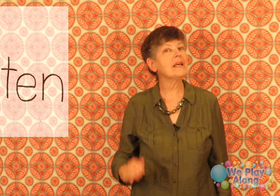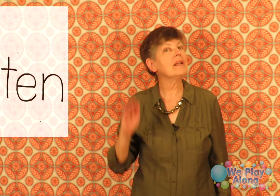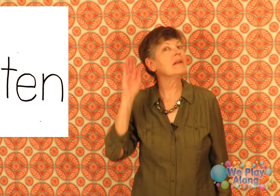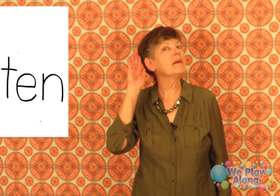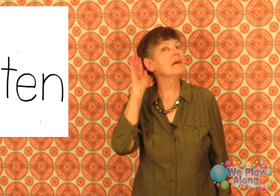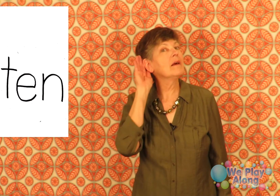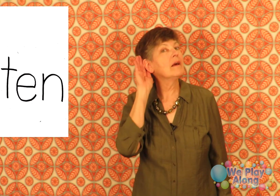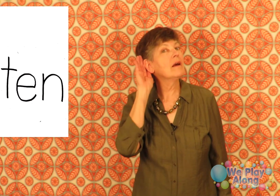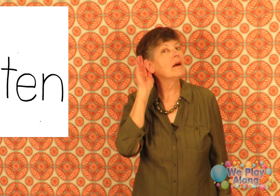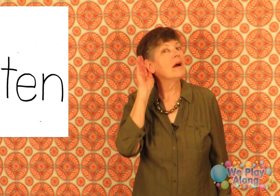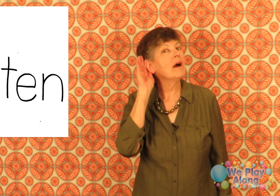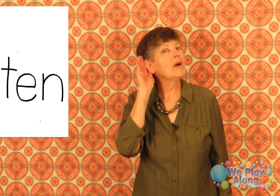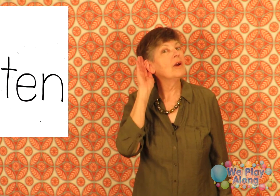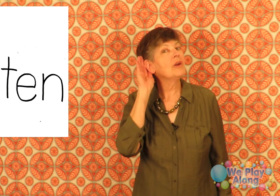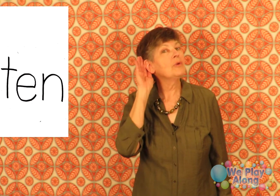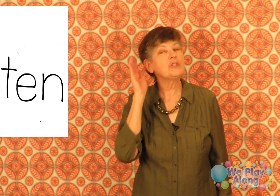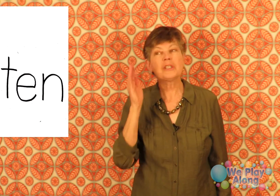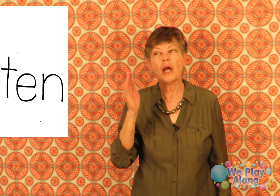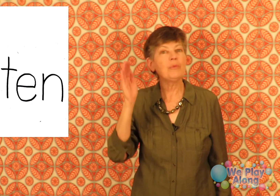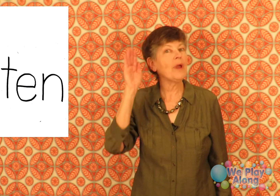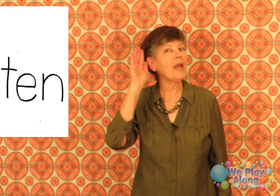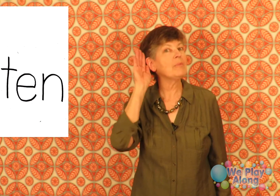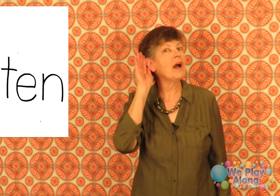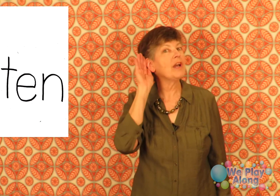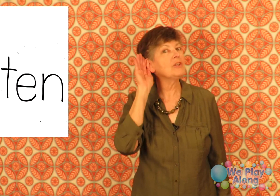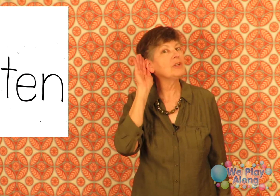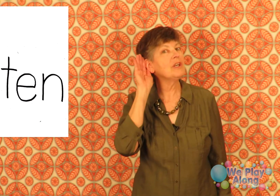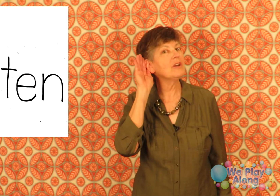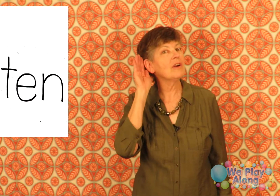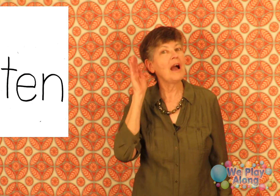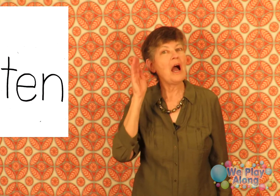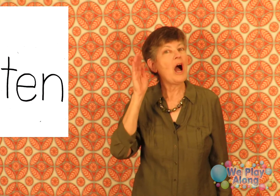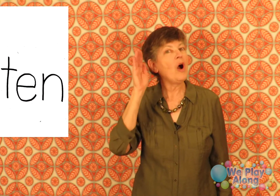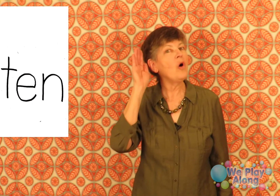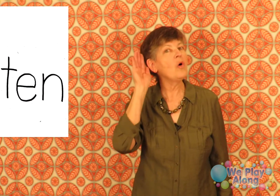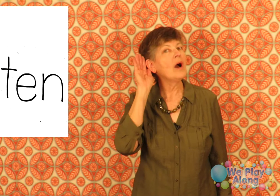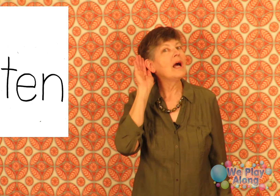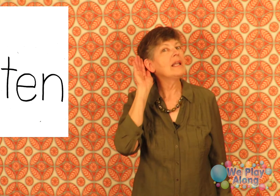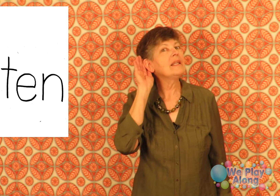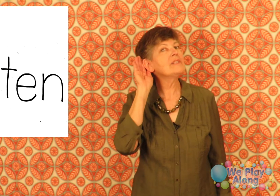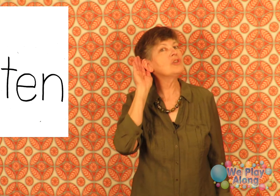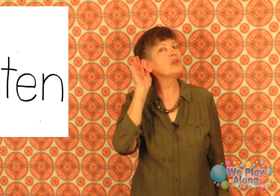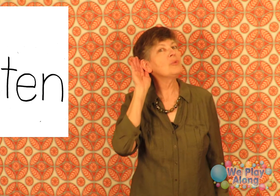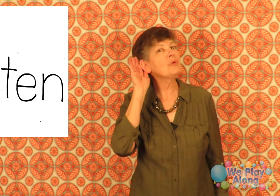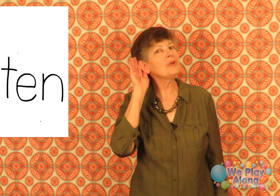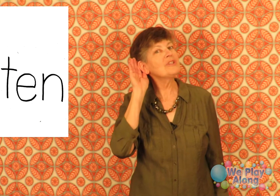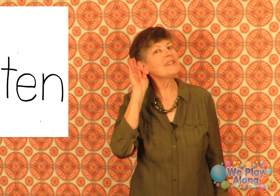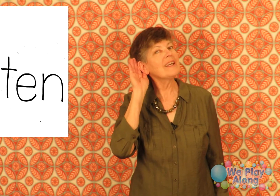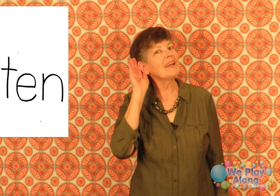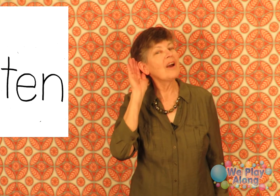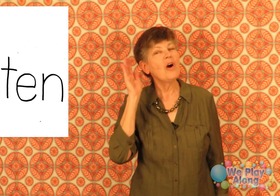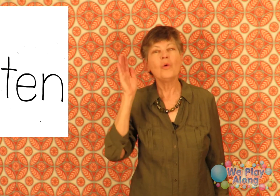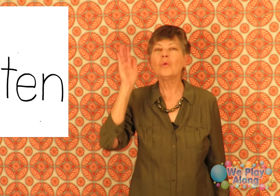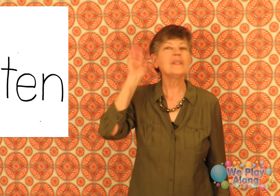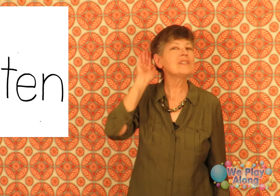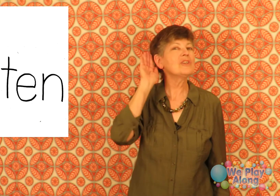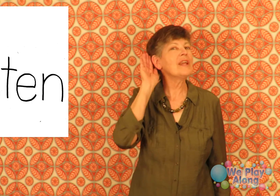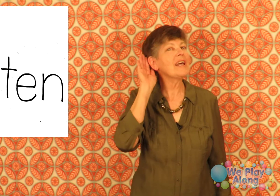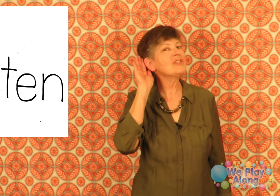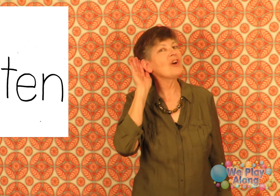listen, you just cup your hand behind your ear. Oh, listen to the birds sing. Oh, listen to that